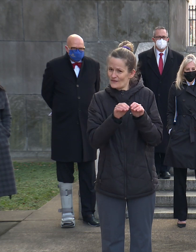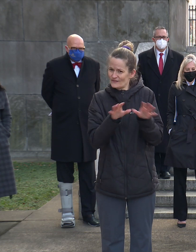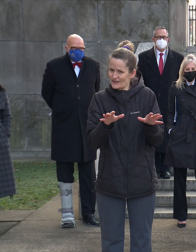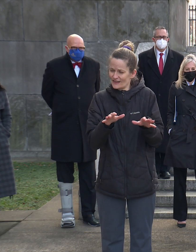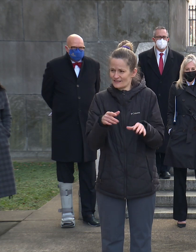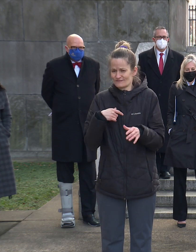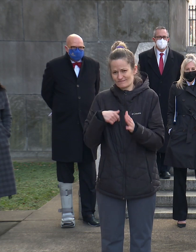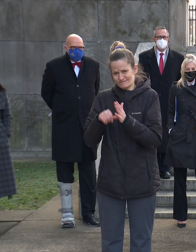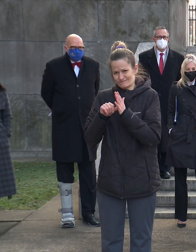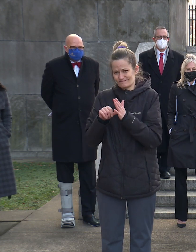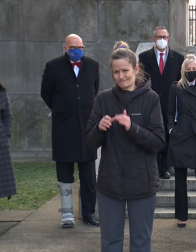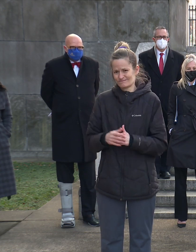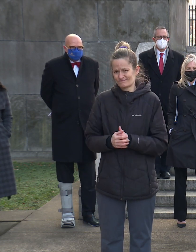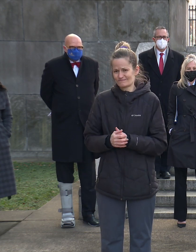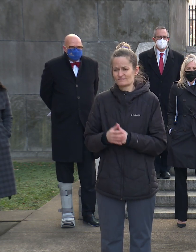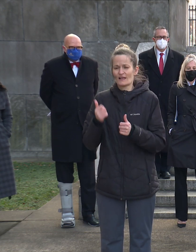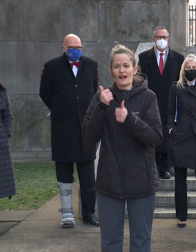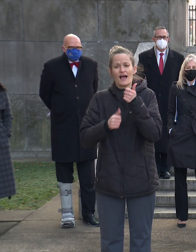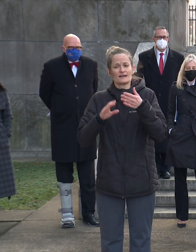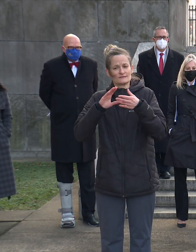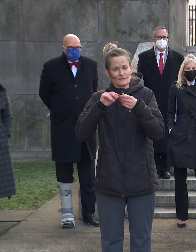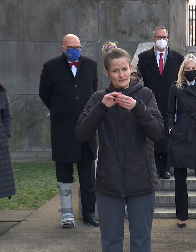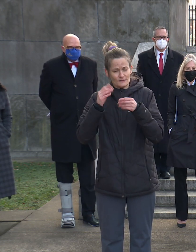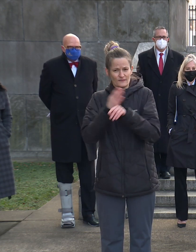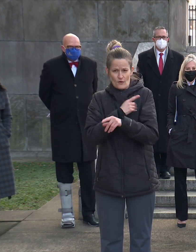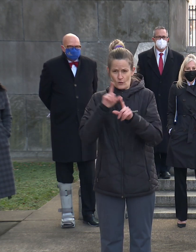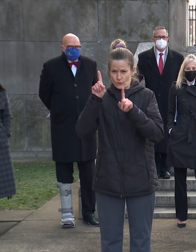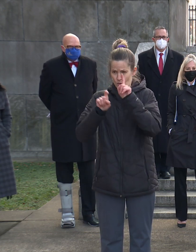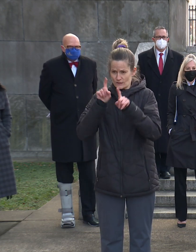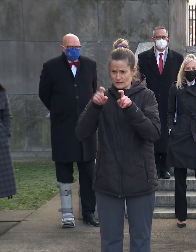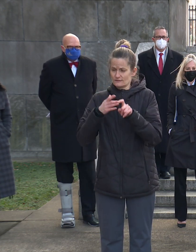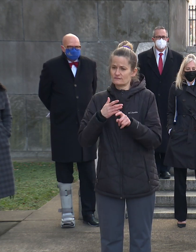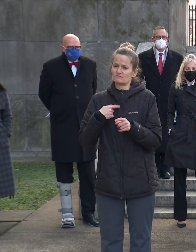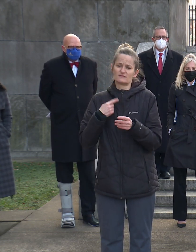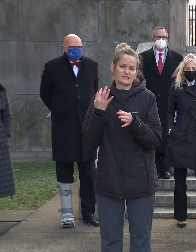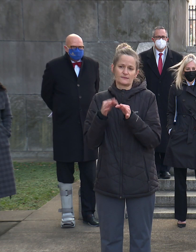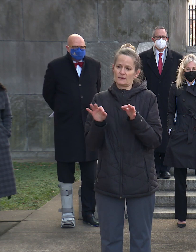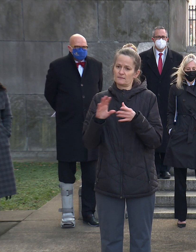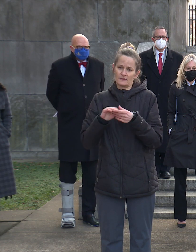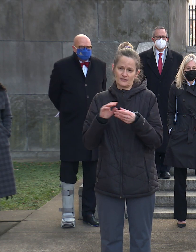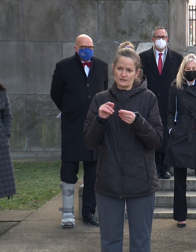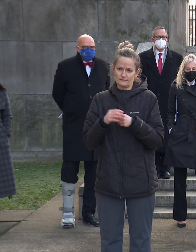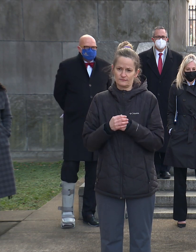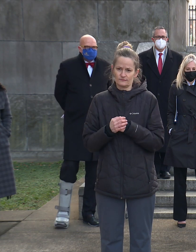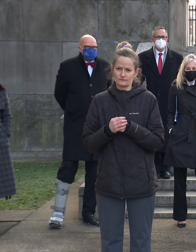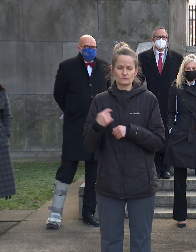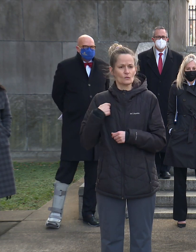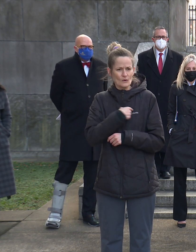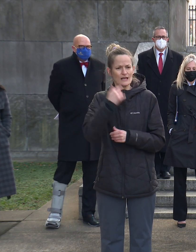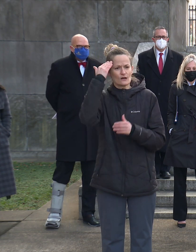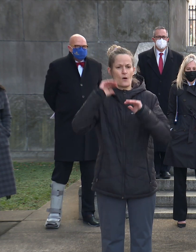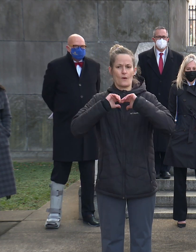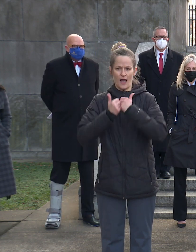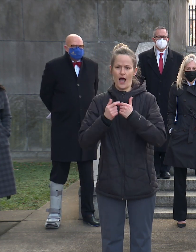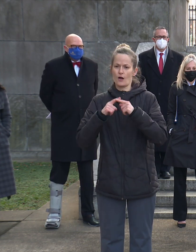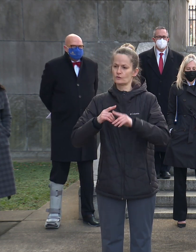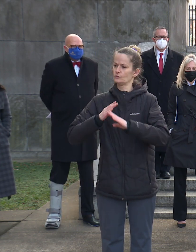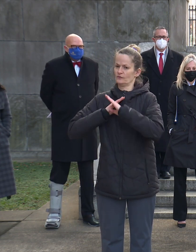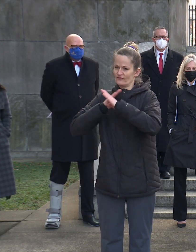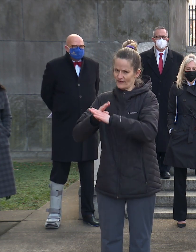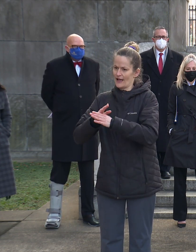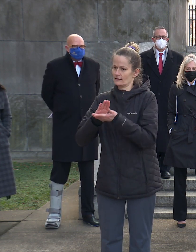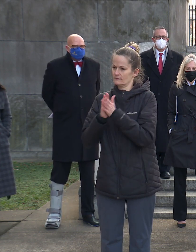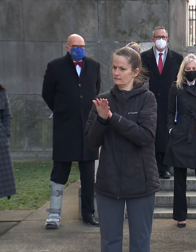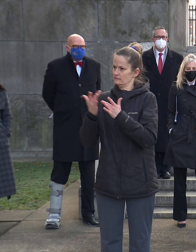message before we take questions is very simple. We know how to prevent people from getting very sick or dying. That's to get